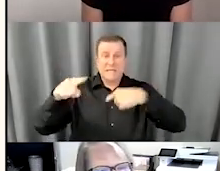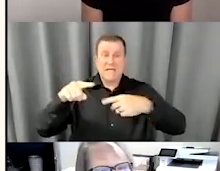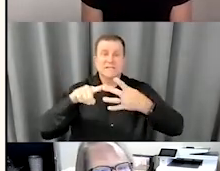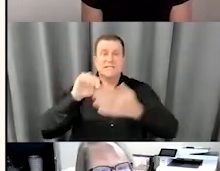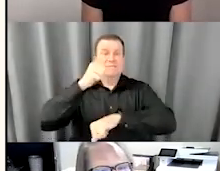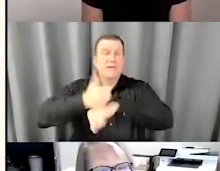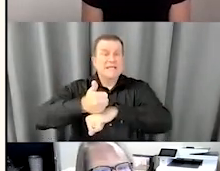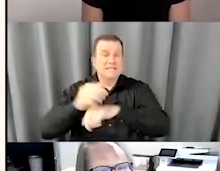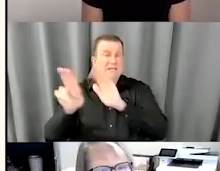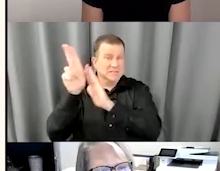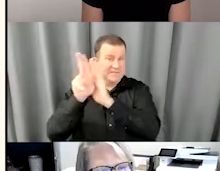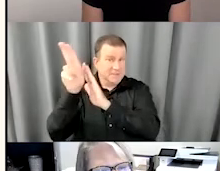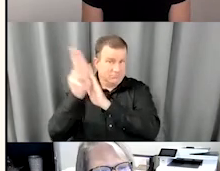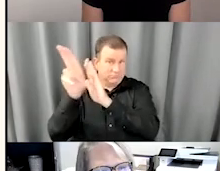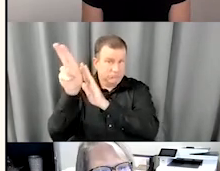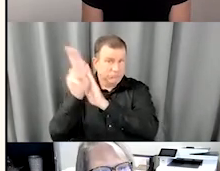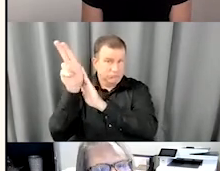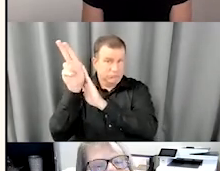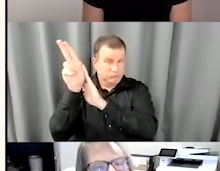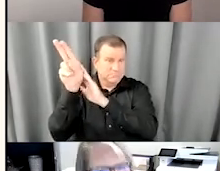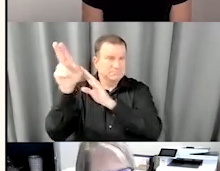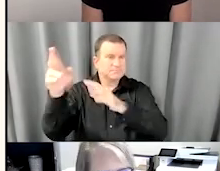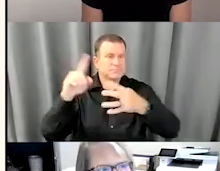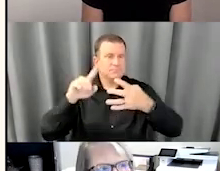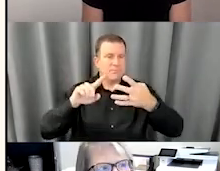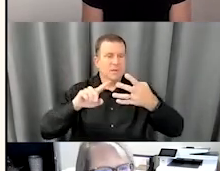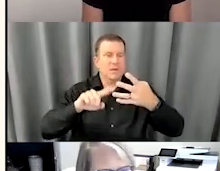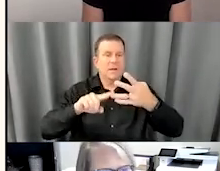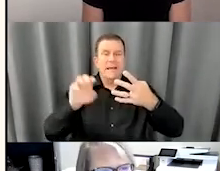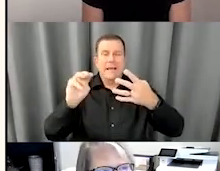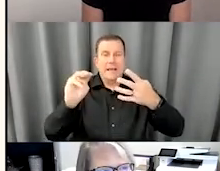Bright Signs is based in Huntsville.